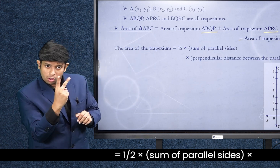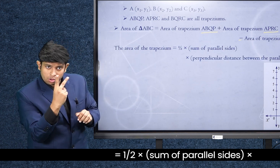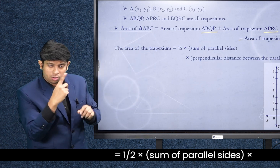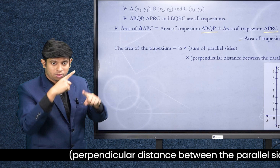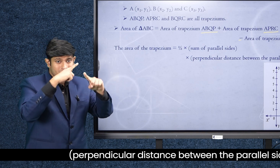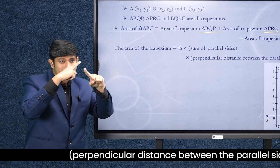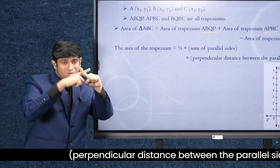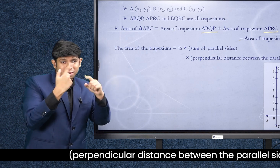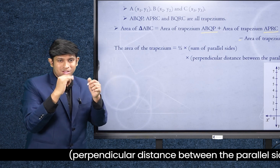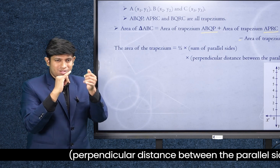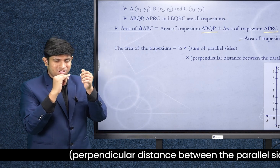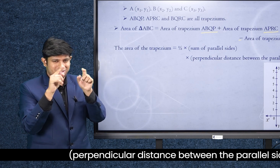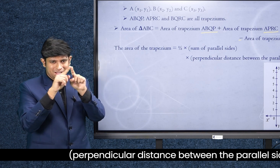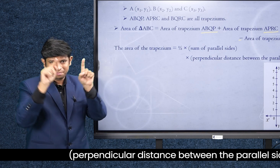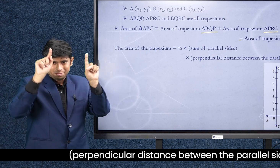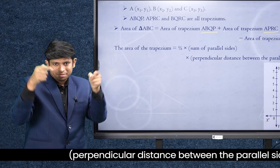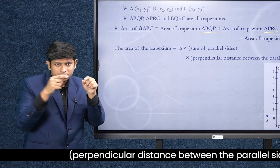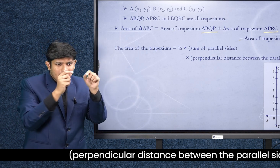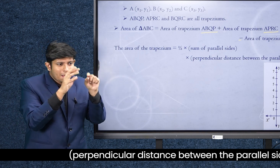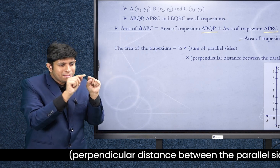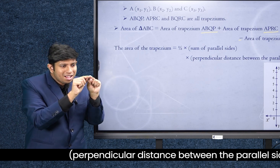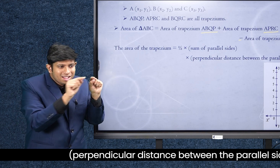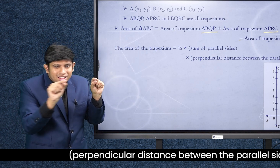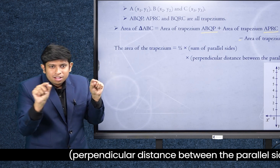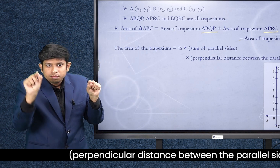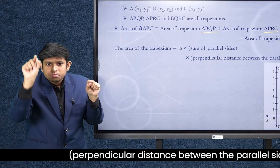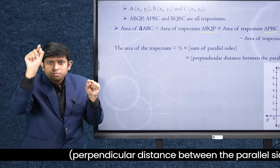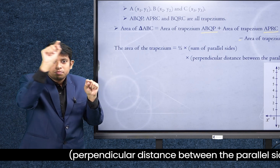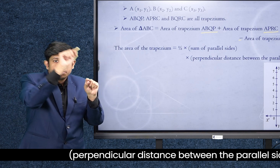into perpendicular distance between the parallel sides.